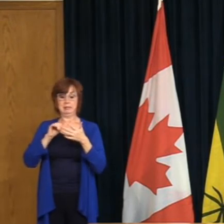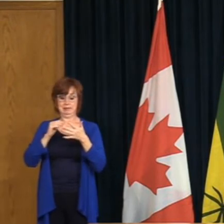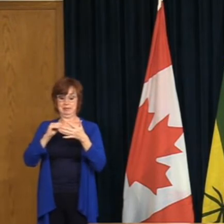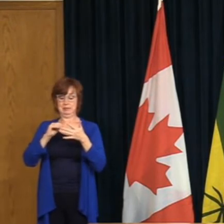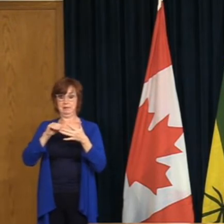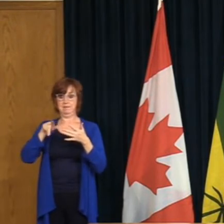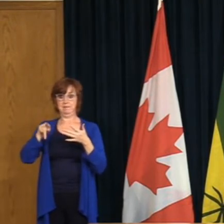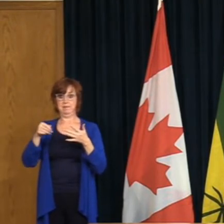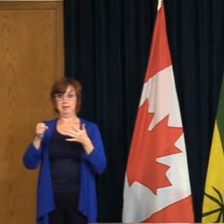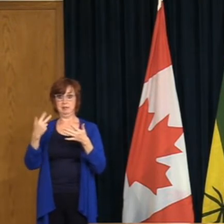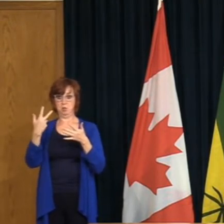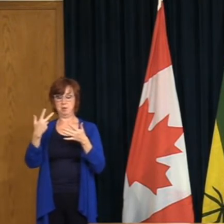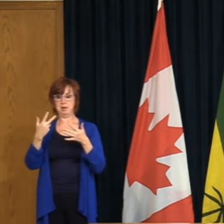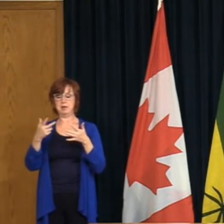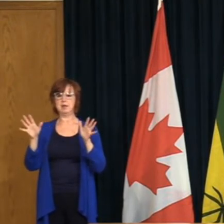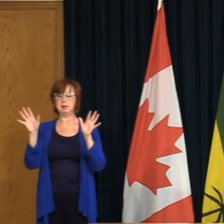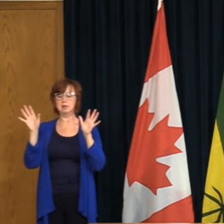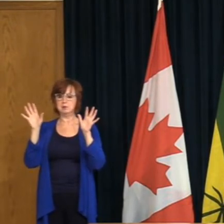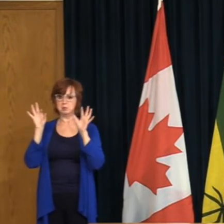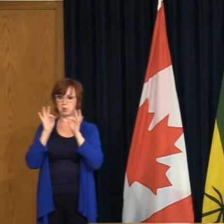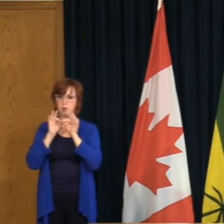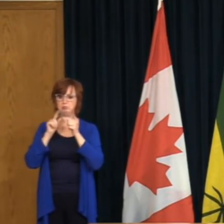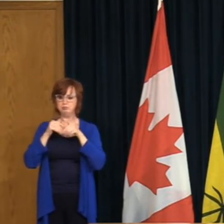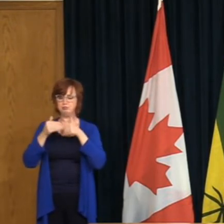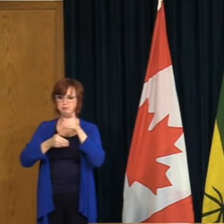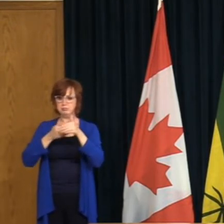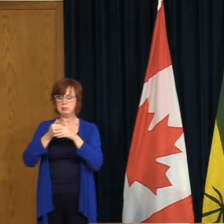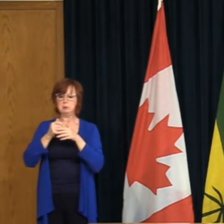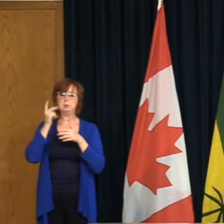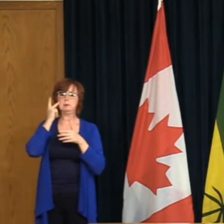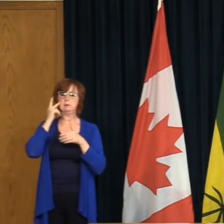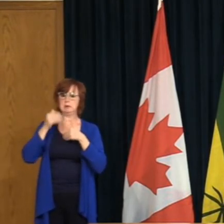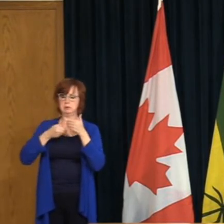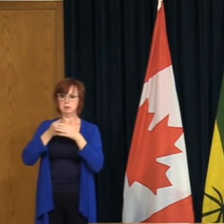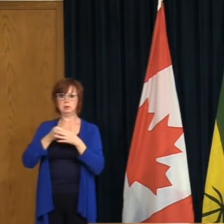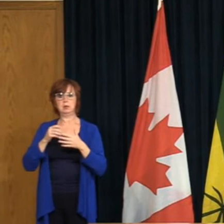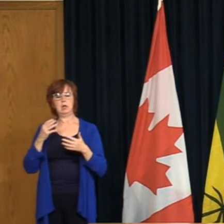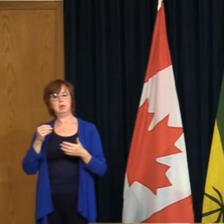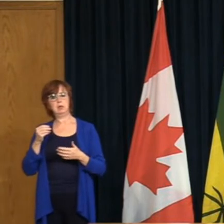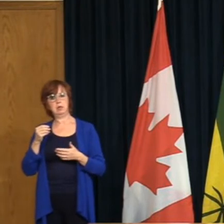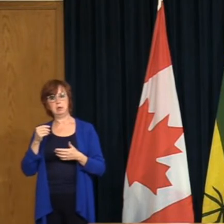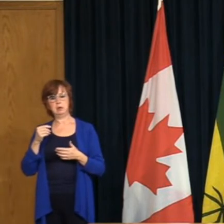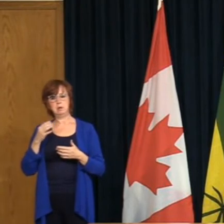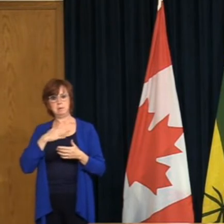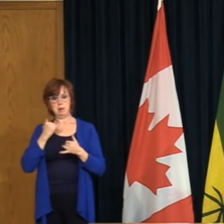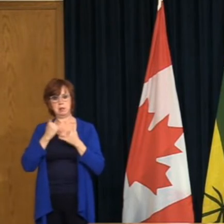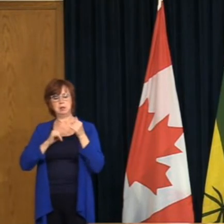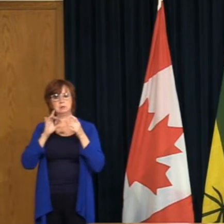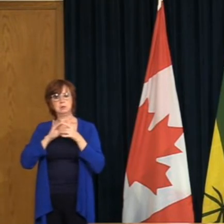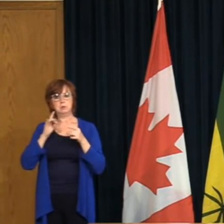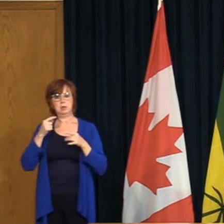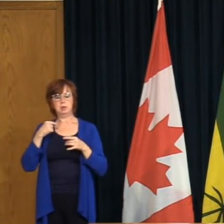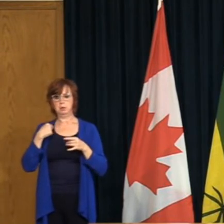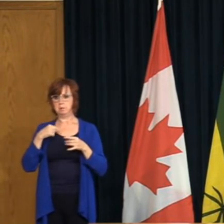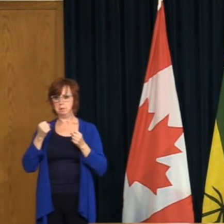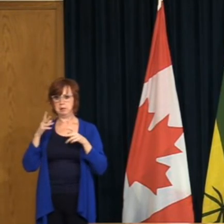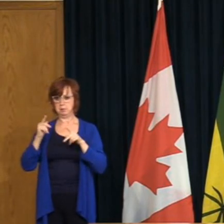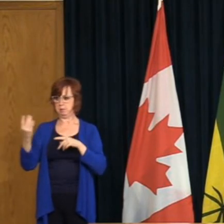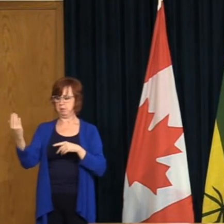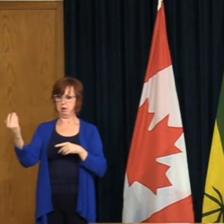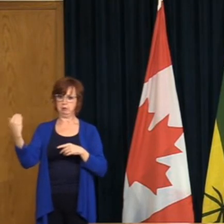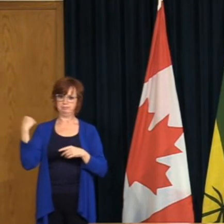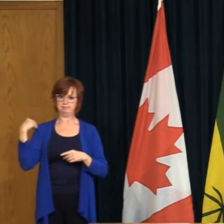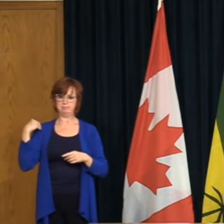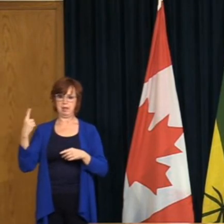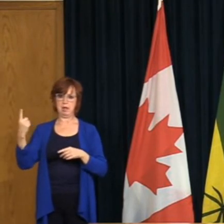low as that happens. And finally, we are getting a lot of requests for information, and as our municipalities, about playgrounds